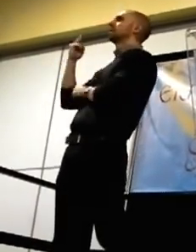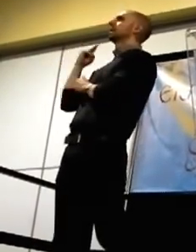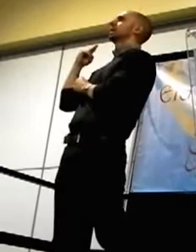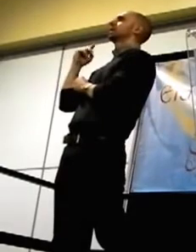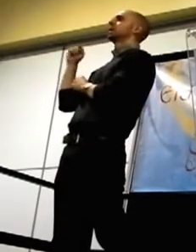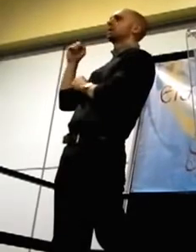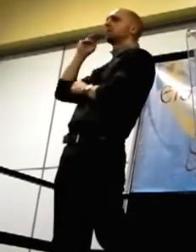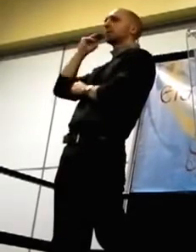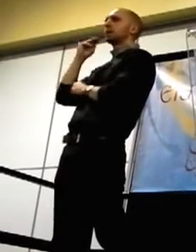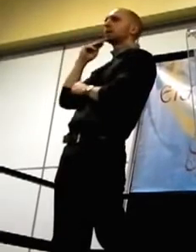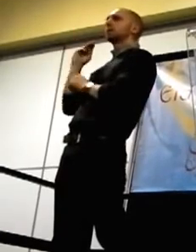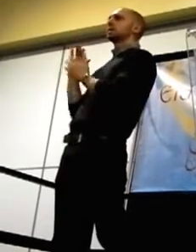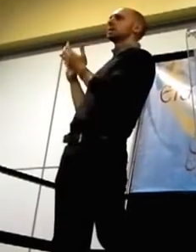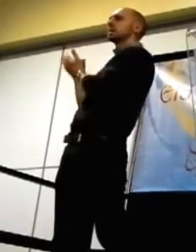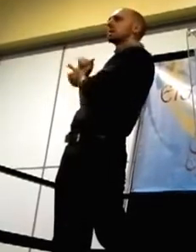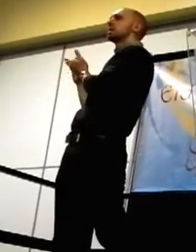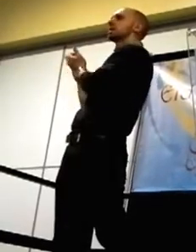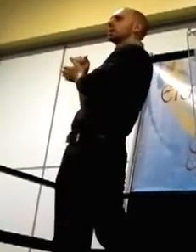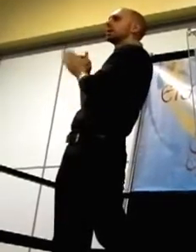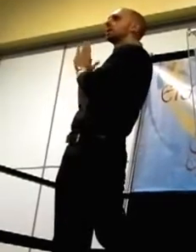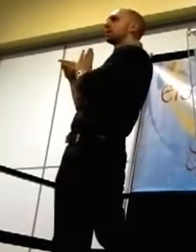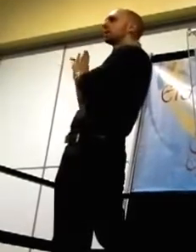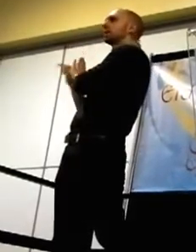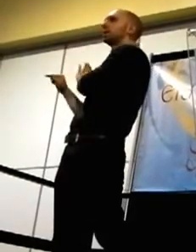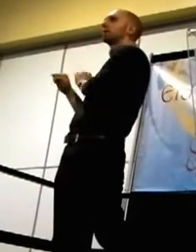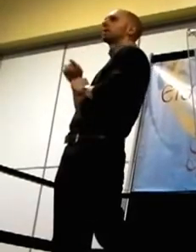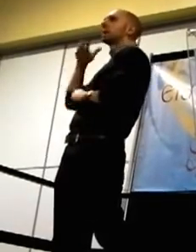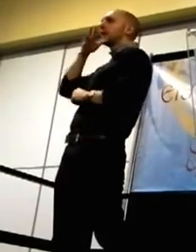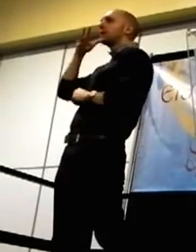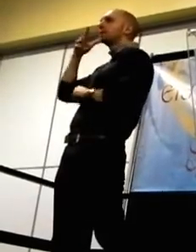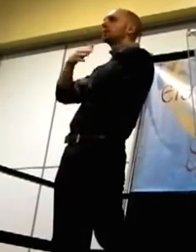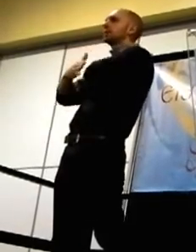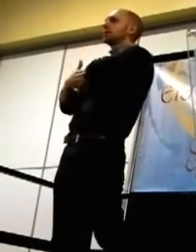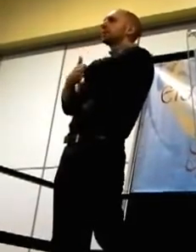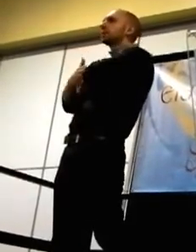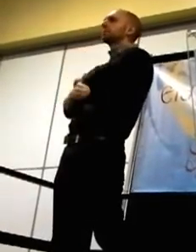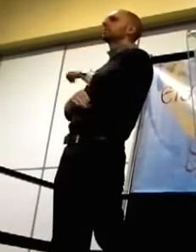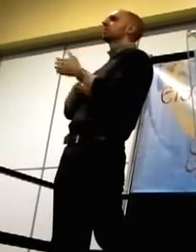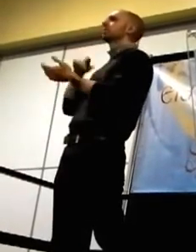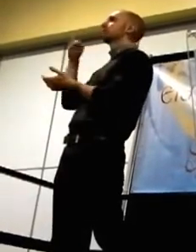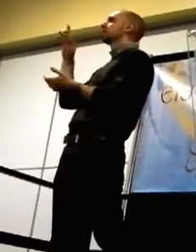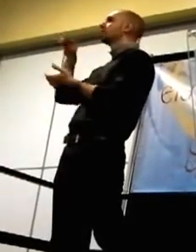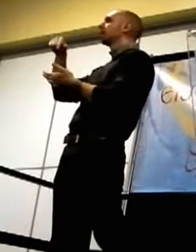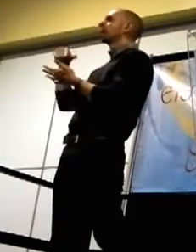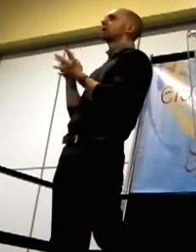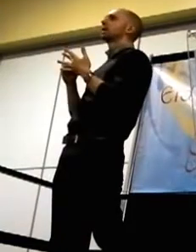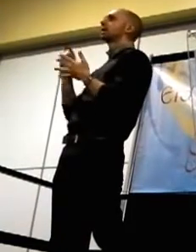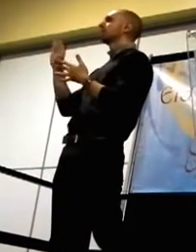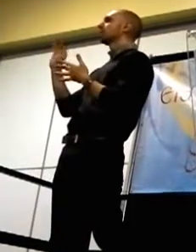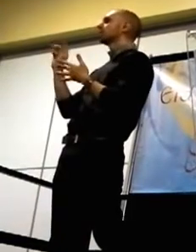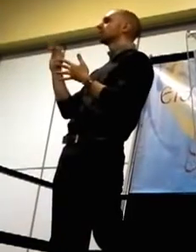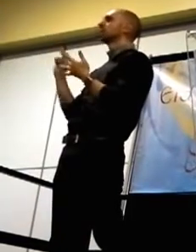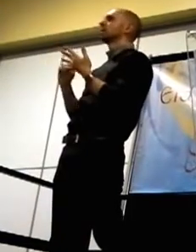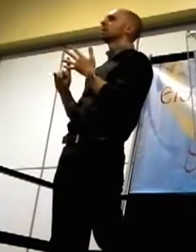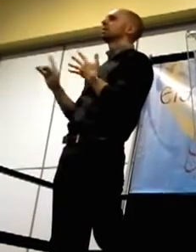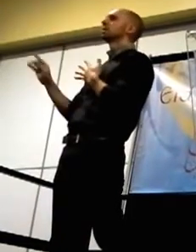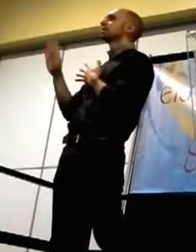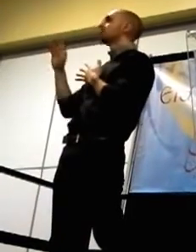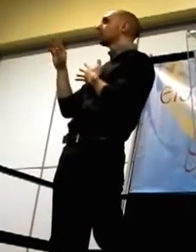all places. In Palestine, and in Afghanistan, and in Iraq, and in Bosnia, and in Chechnya, and in